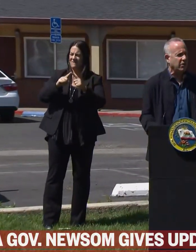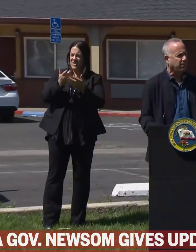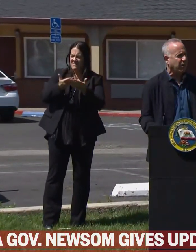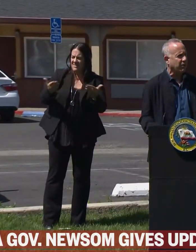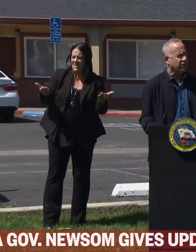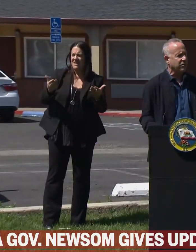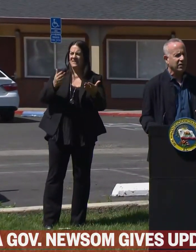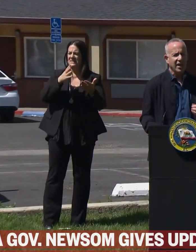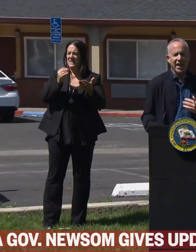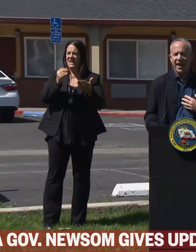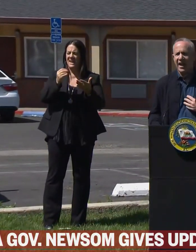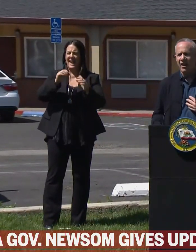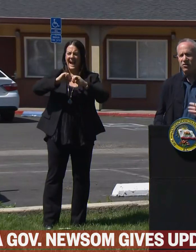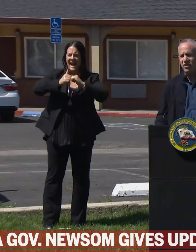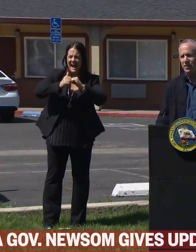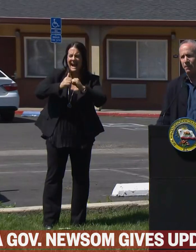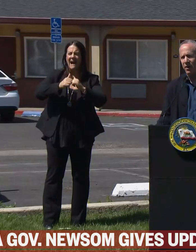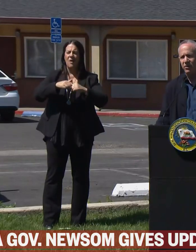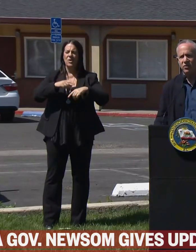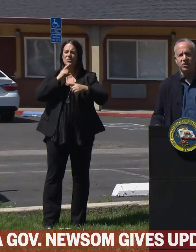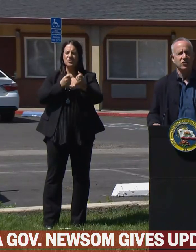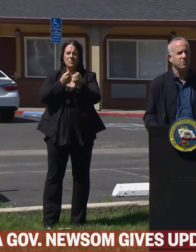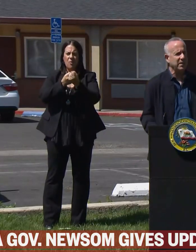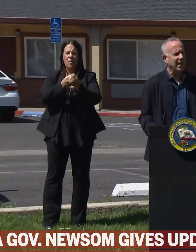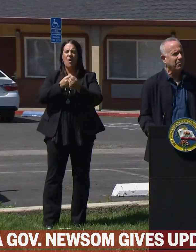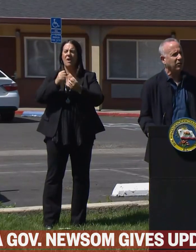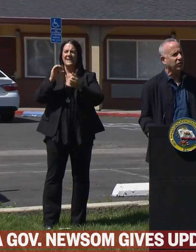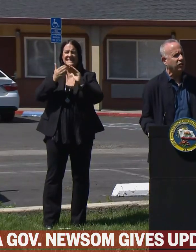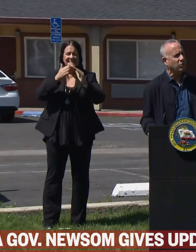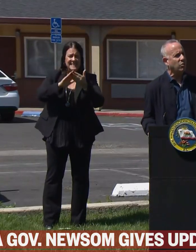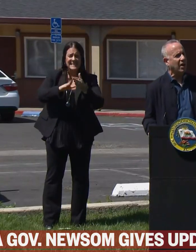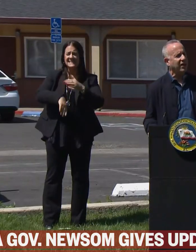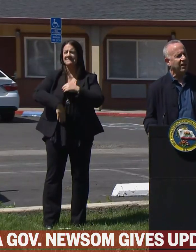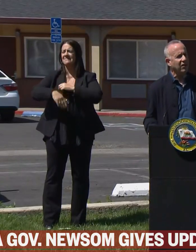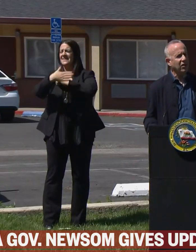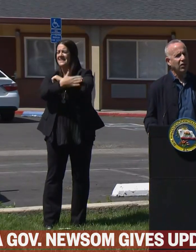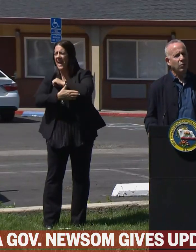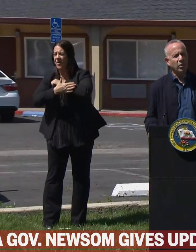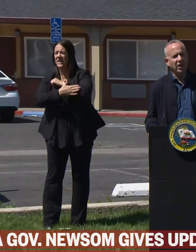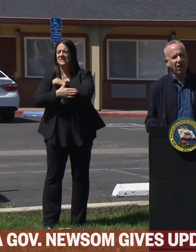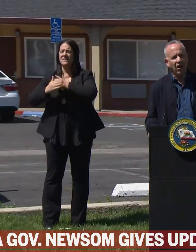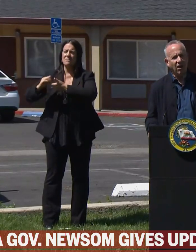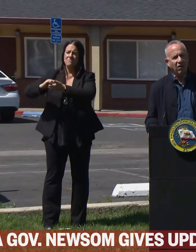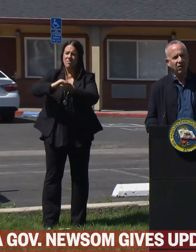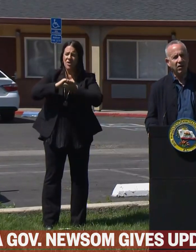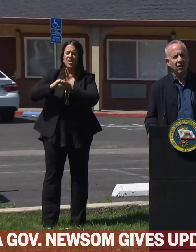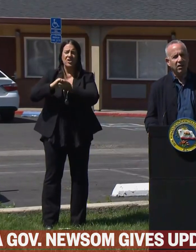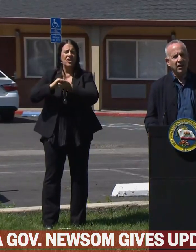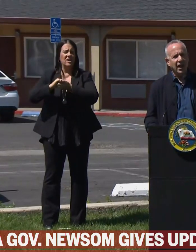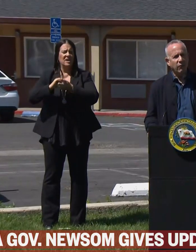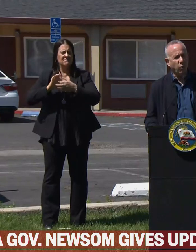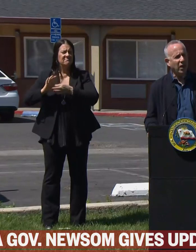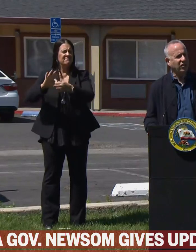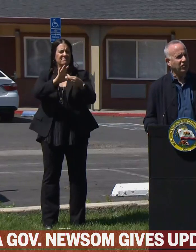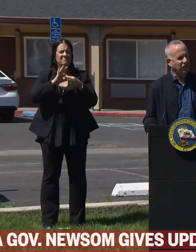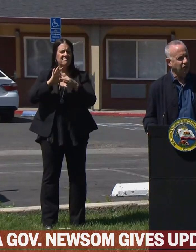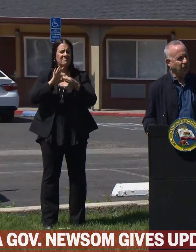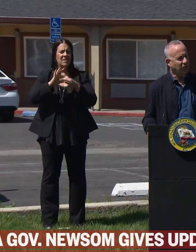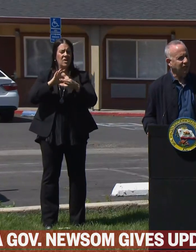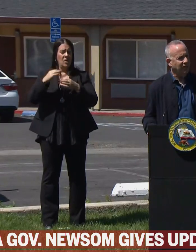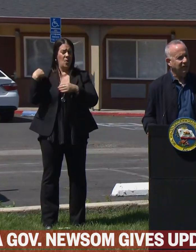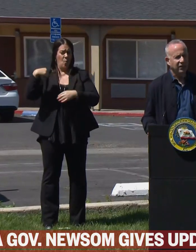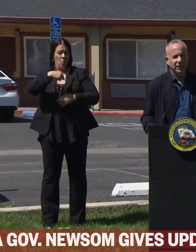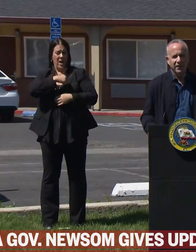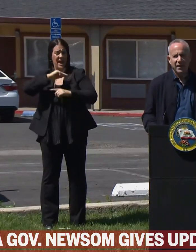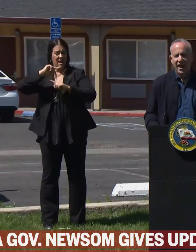our county partners and our city partners to be able to do what we all have wanted to